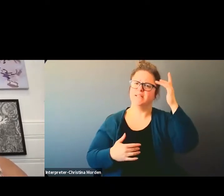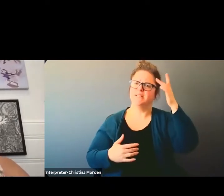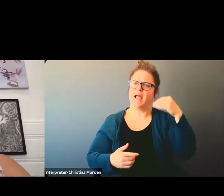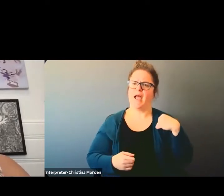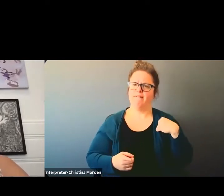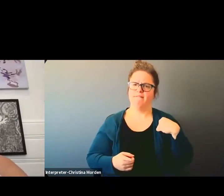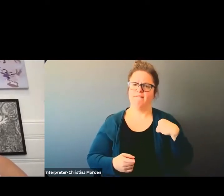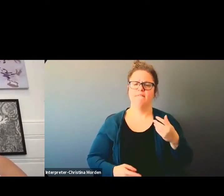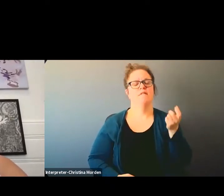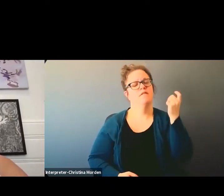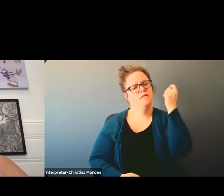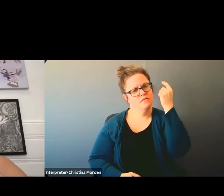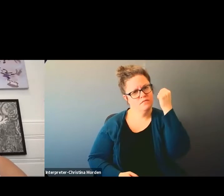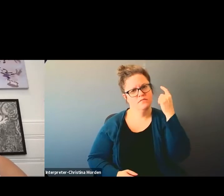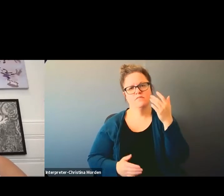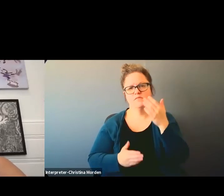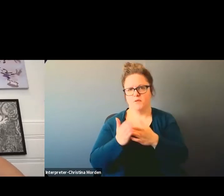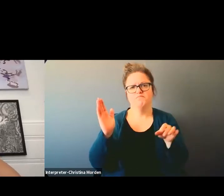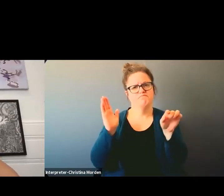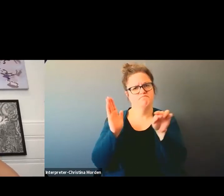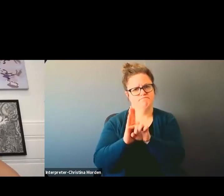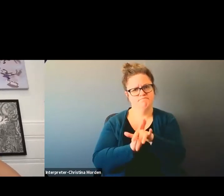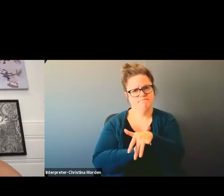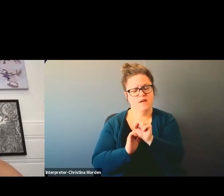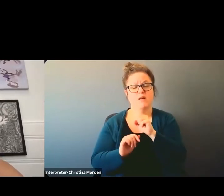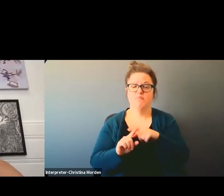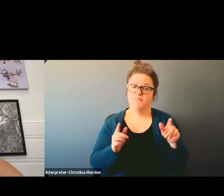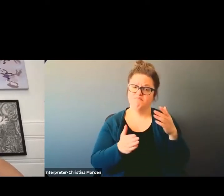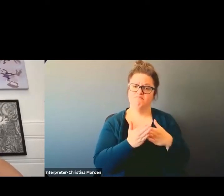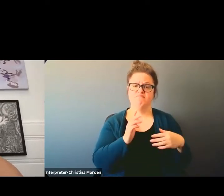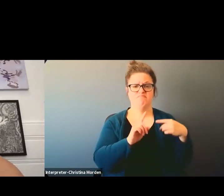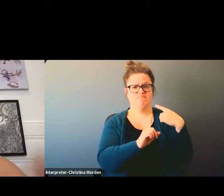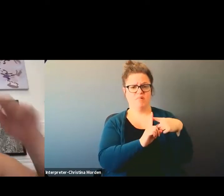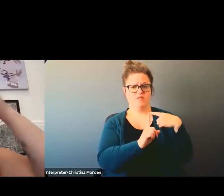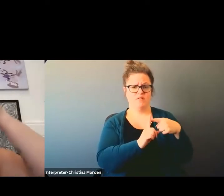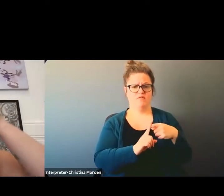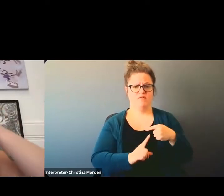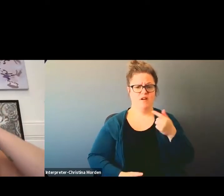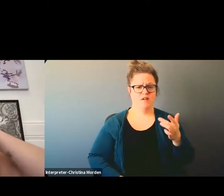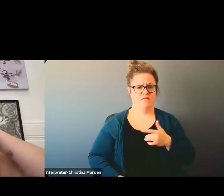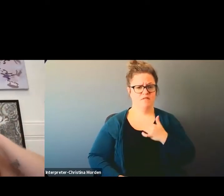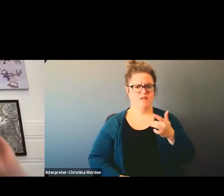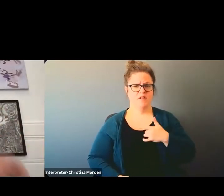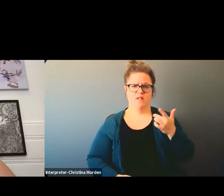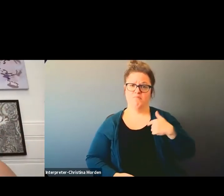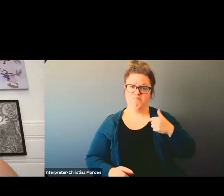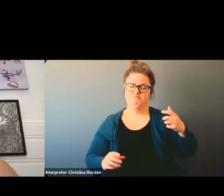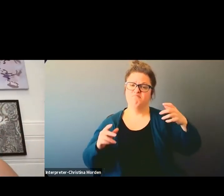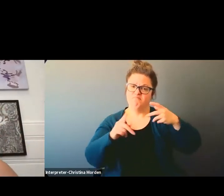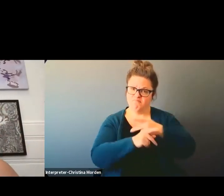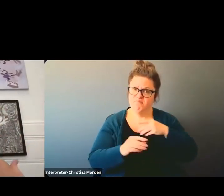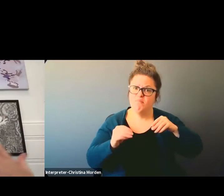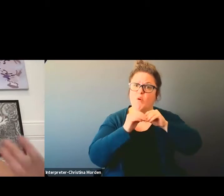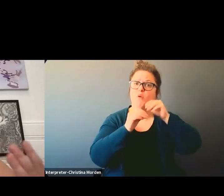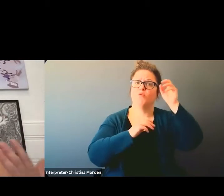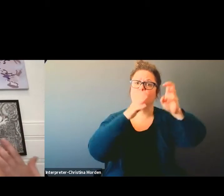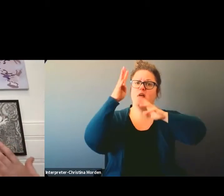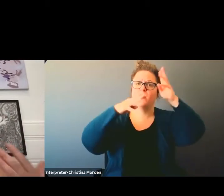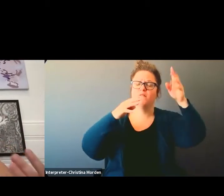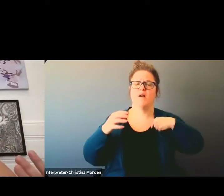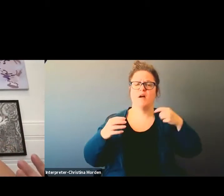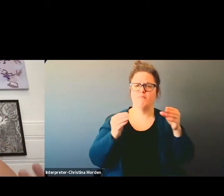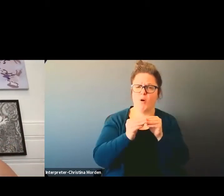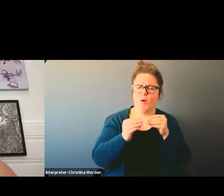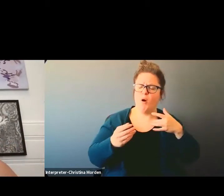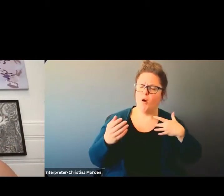course, downsides to mental illness, there are positives. I feel one, it makes me more creative. I'm better able to empathize